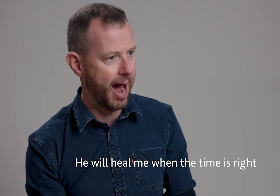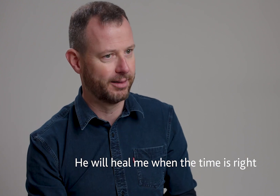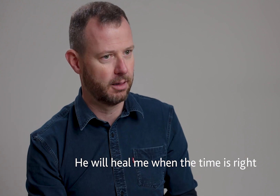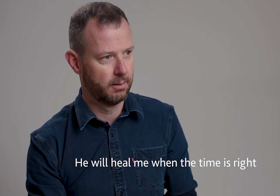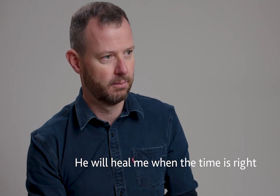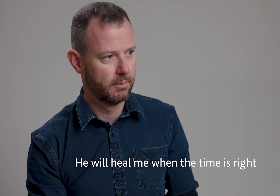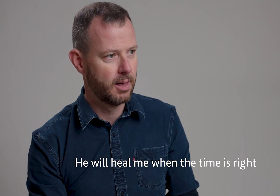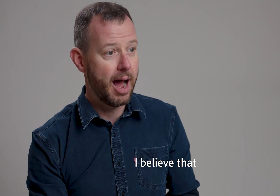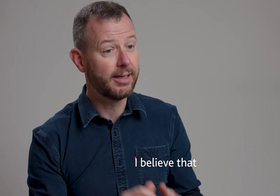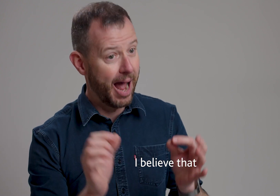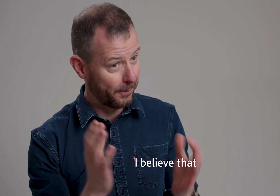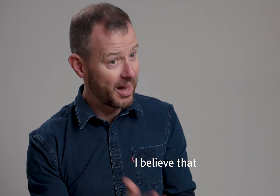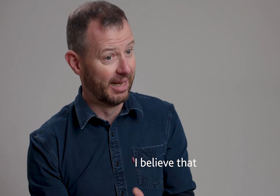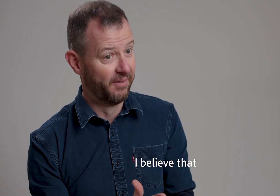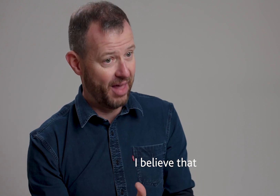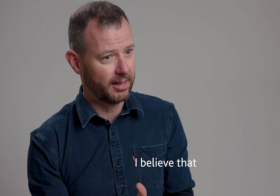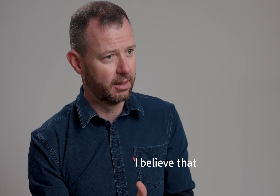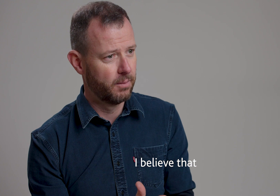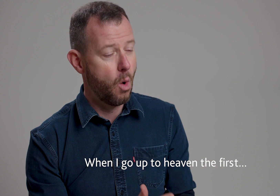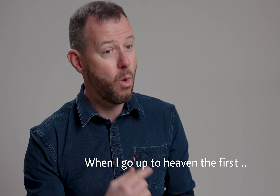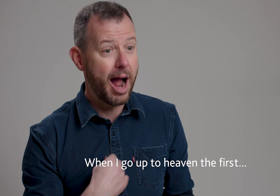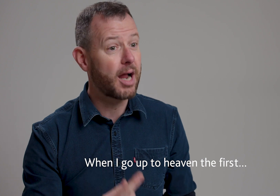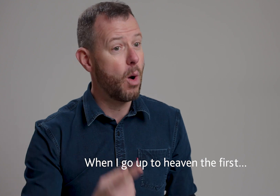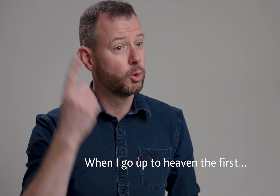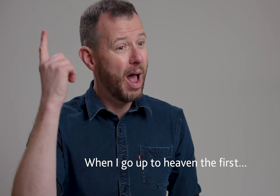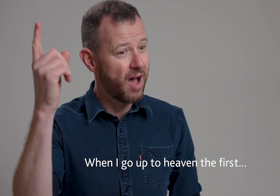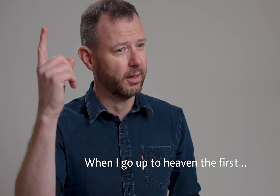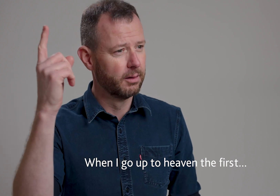right. And I believe that when I go up to heaven,